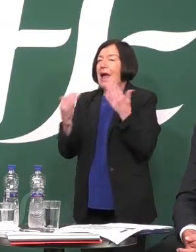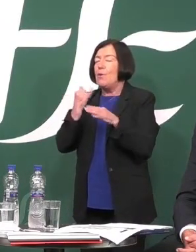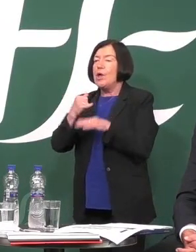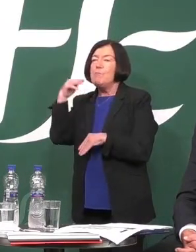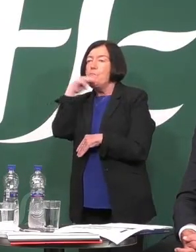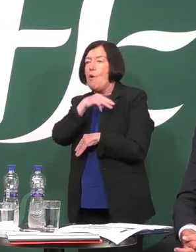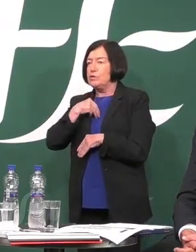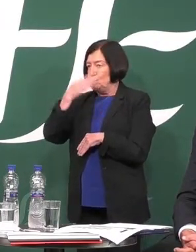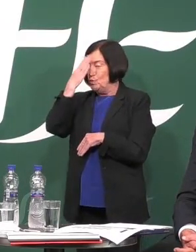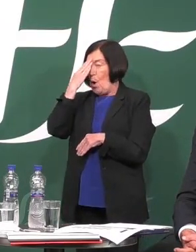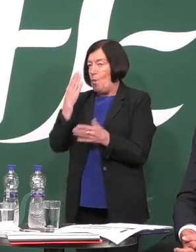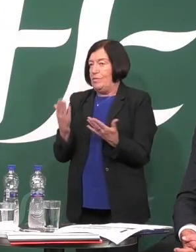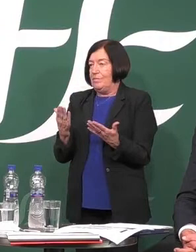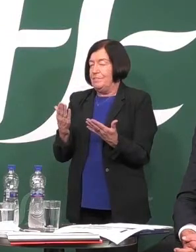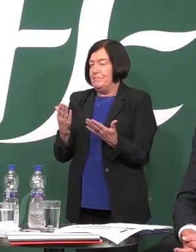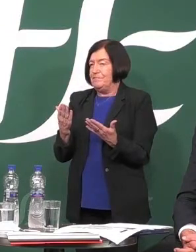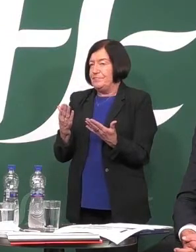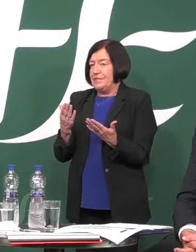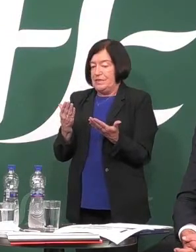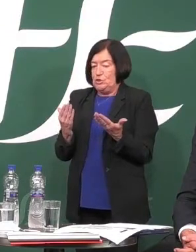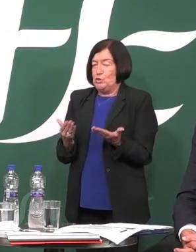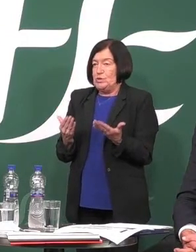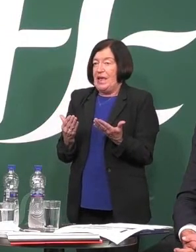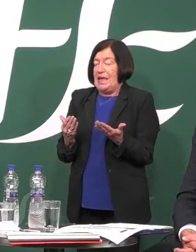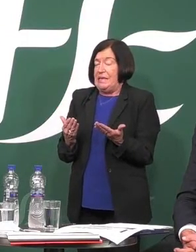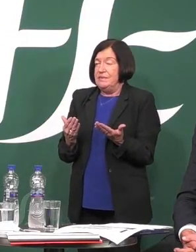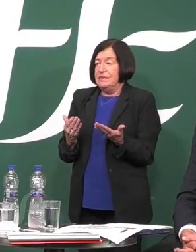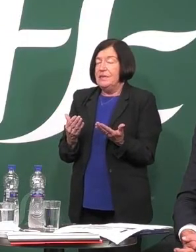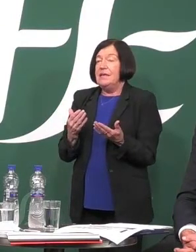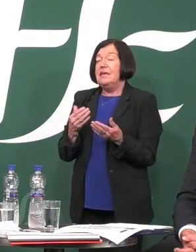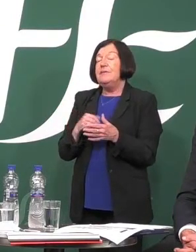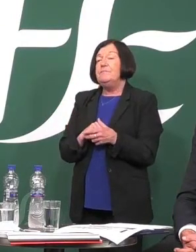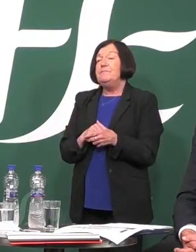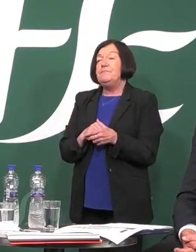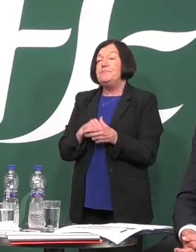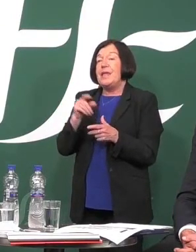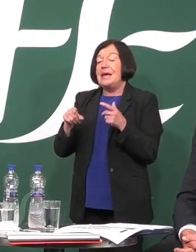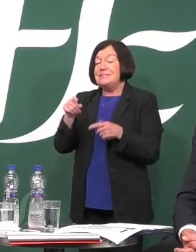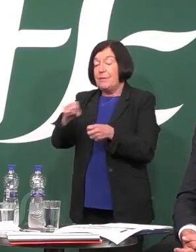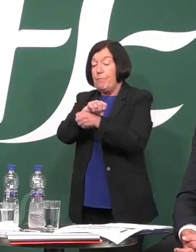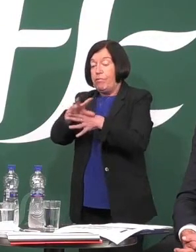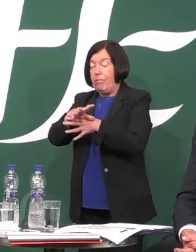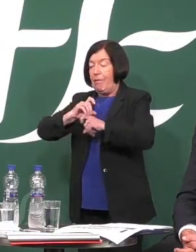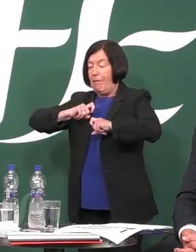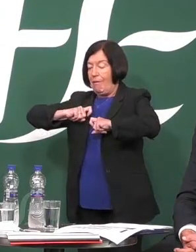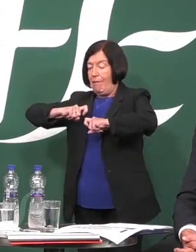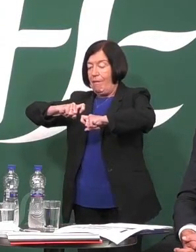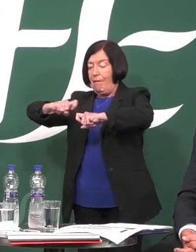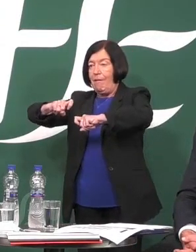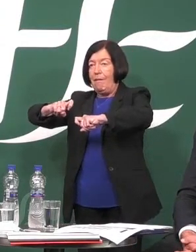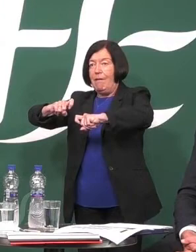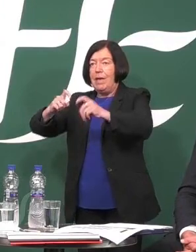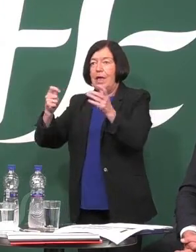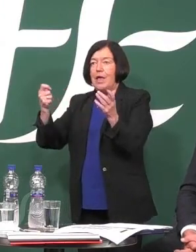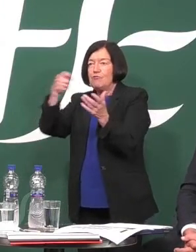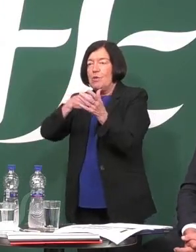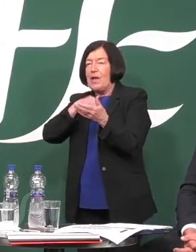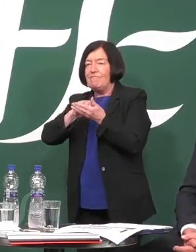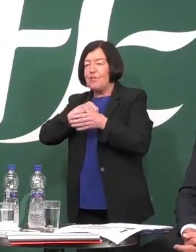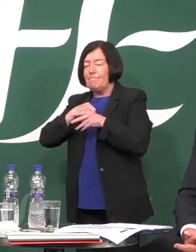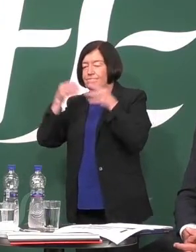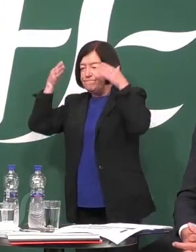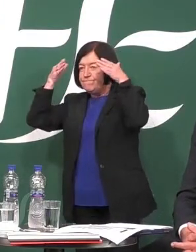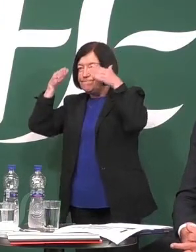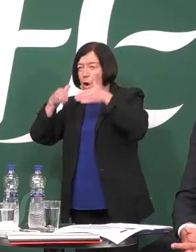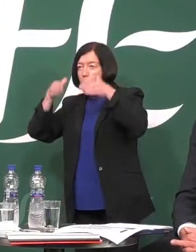important is it to know about it in the day-to-day business? Because as the pandemic goes on, increasingly what we have to focus